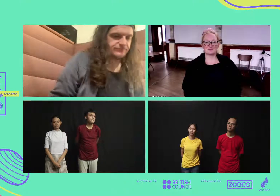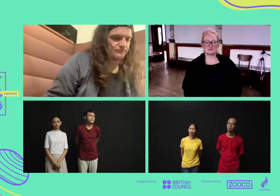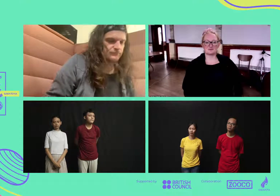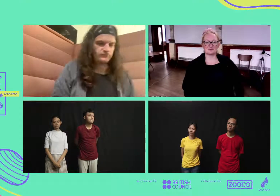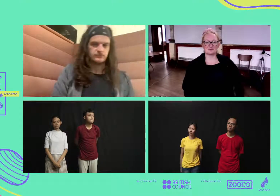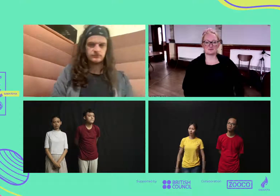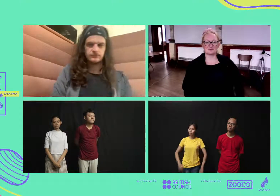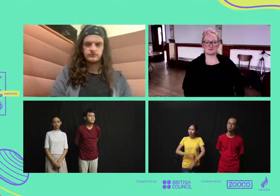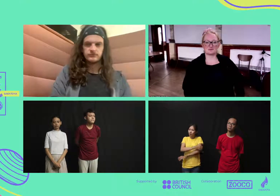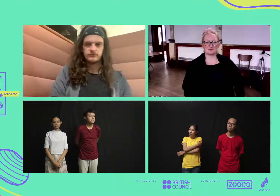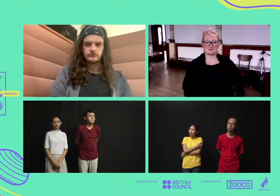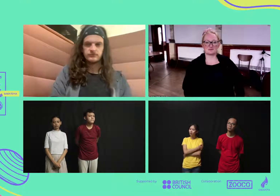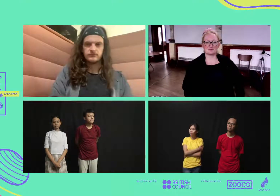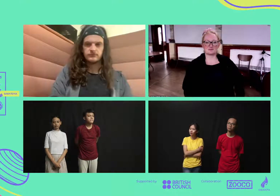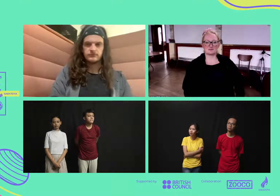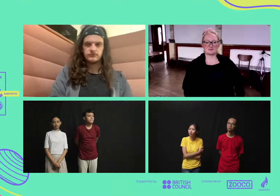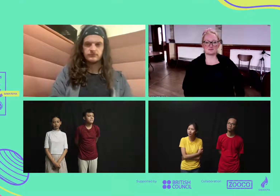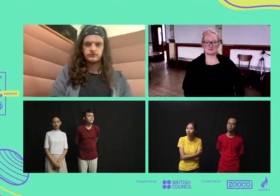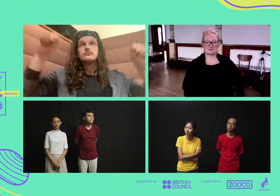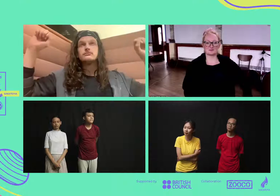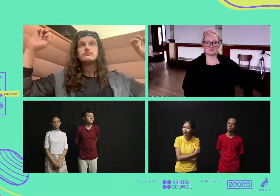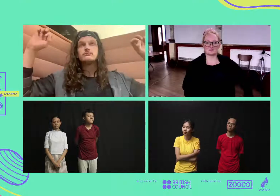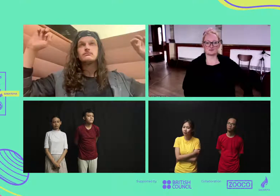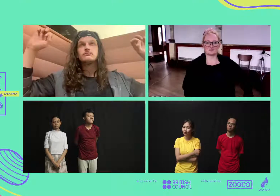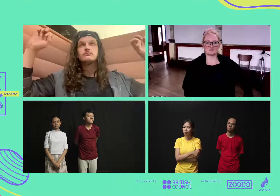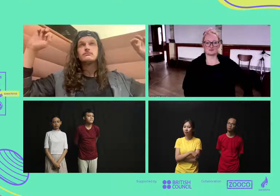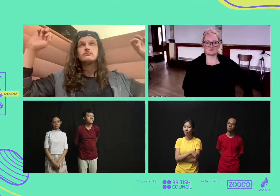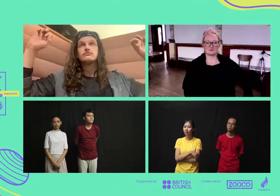Okay, so if you watch me now.